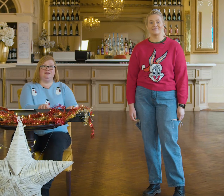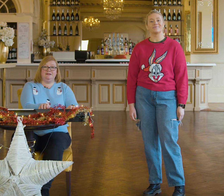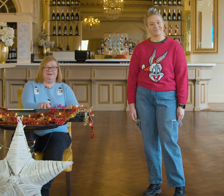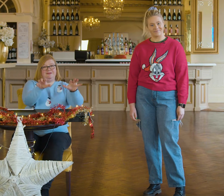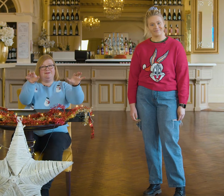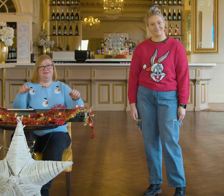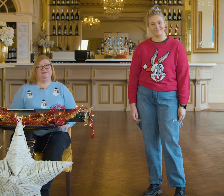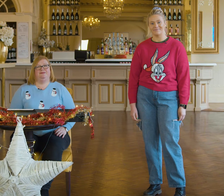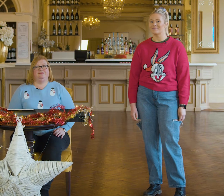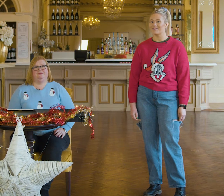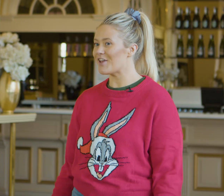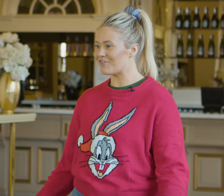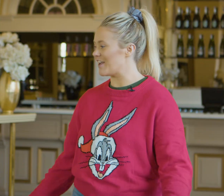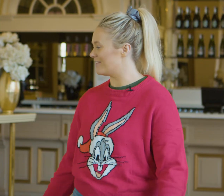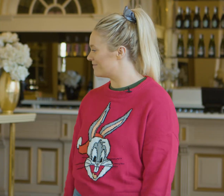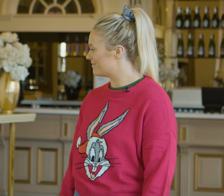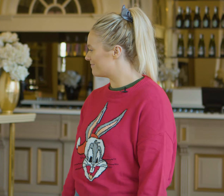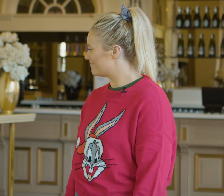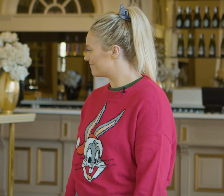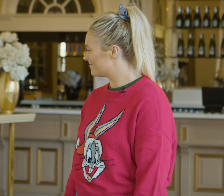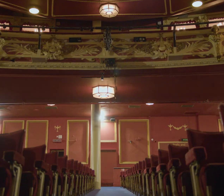everyone. Lovely.